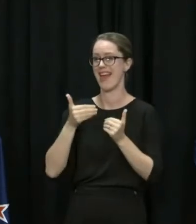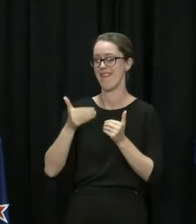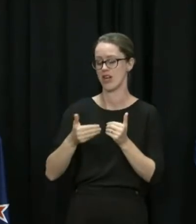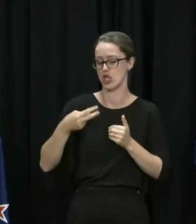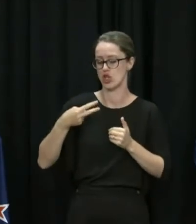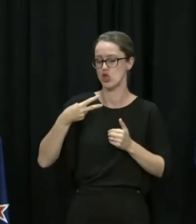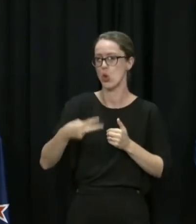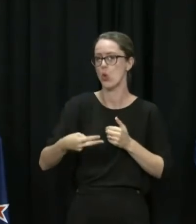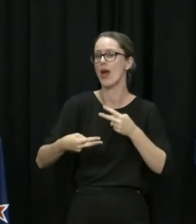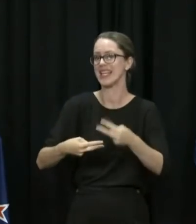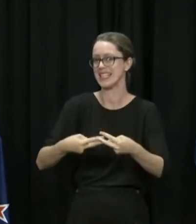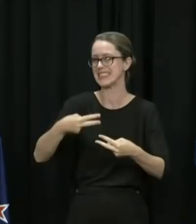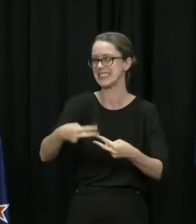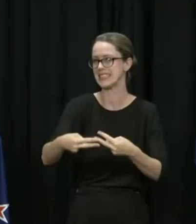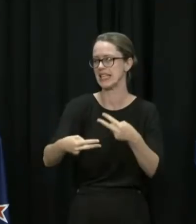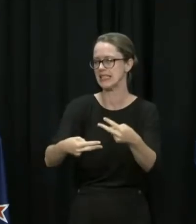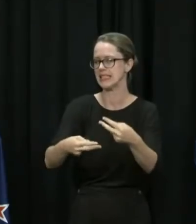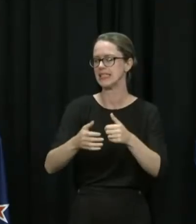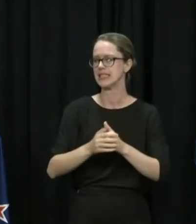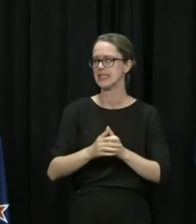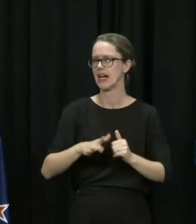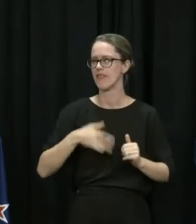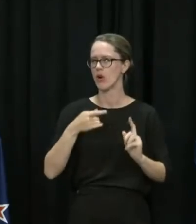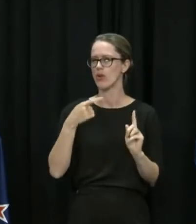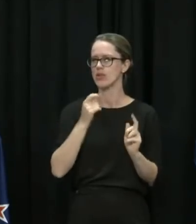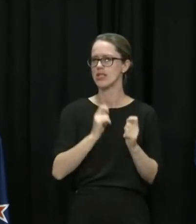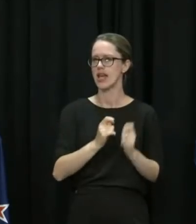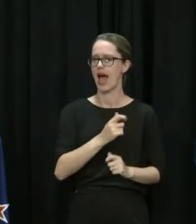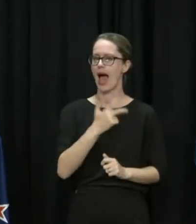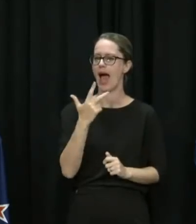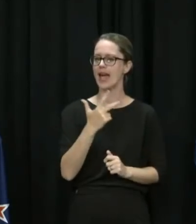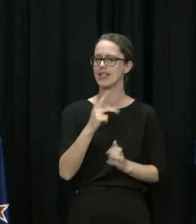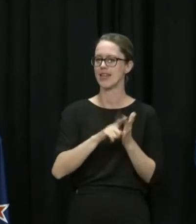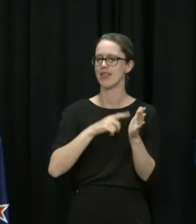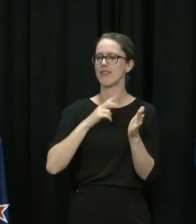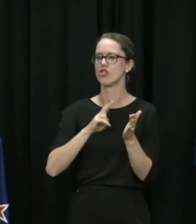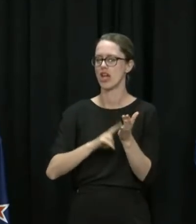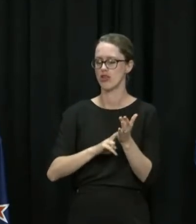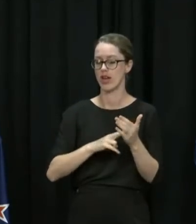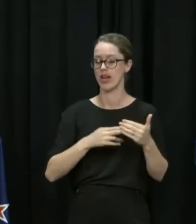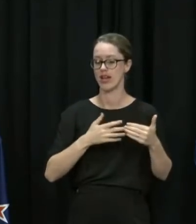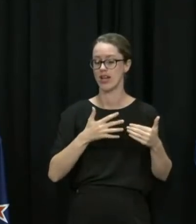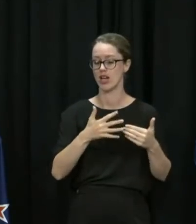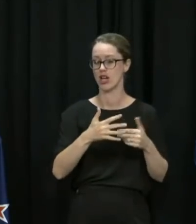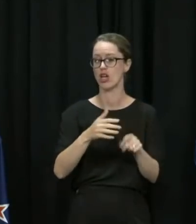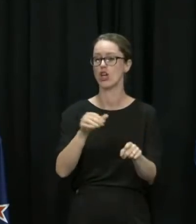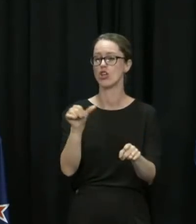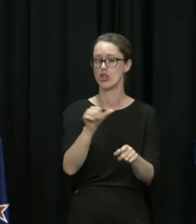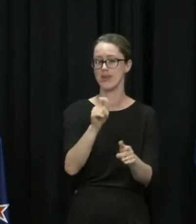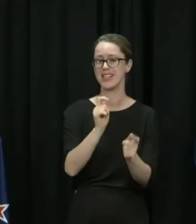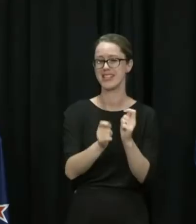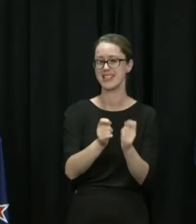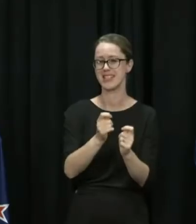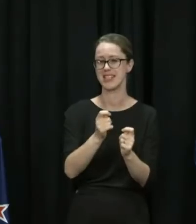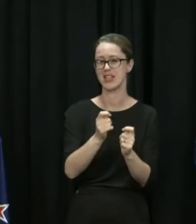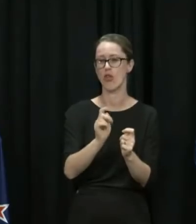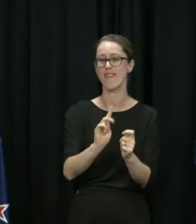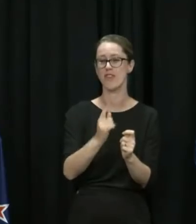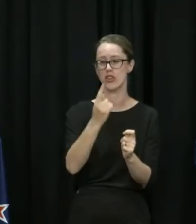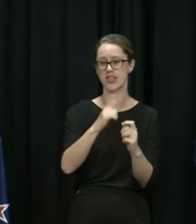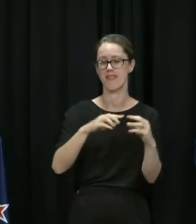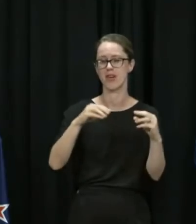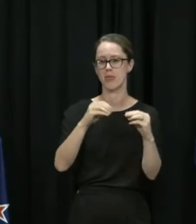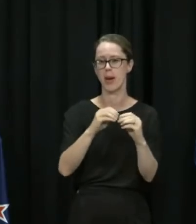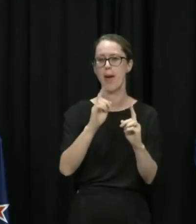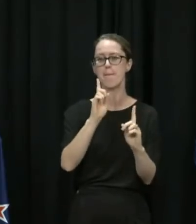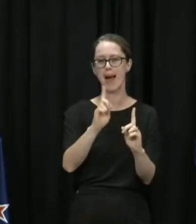2 weeks. Our understanding is that they were tested on the 18th of January. That would have meant that they would be retested on the 1st.